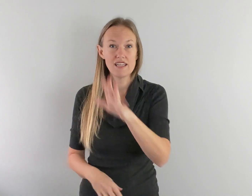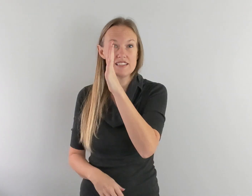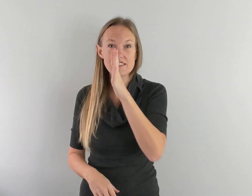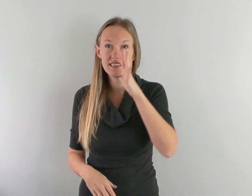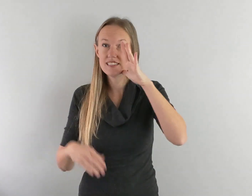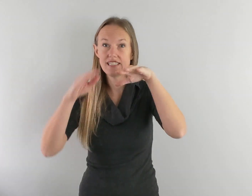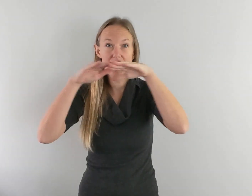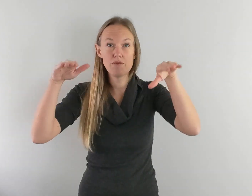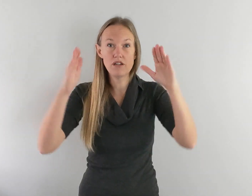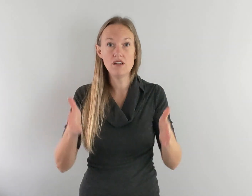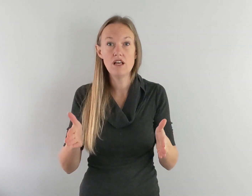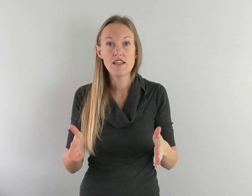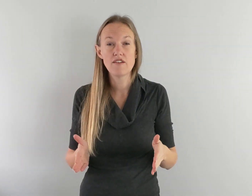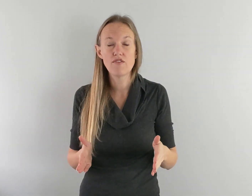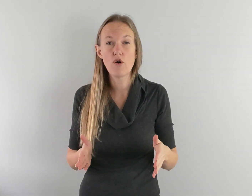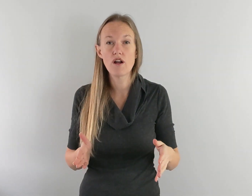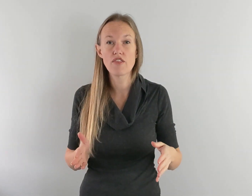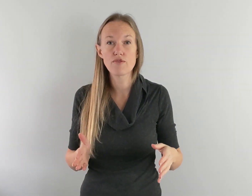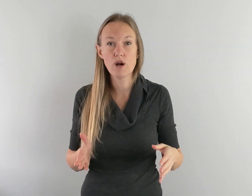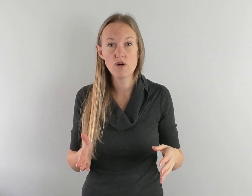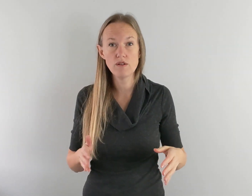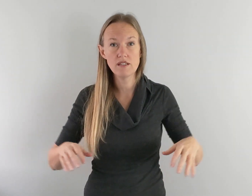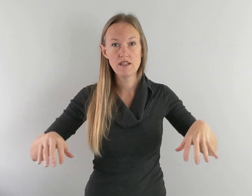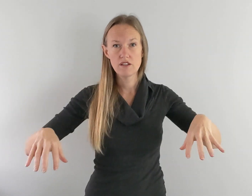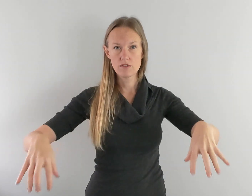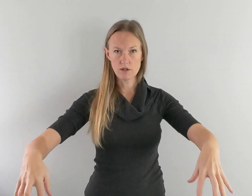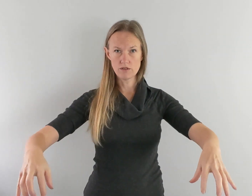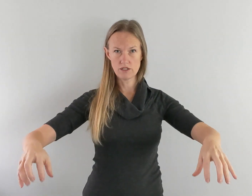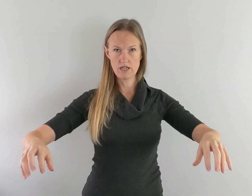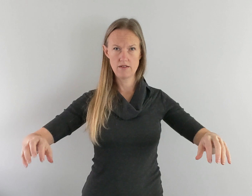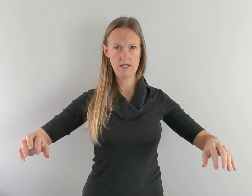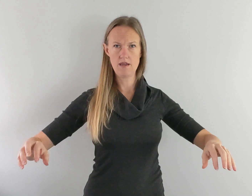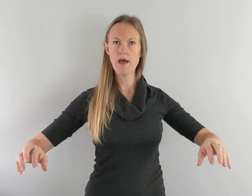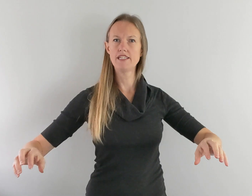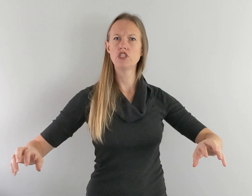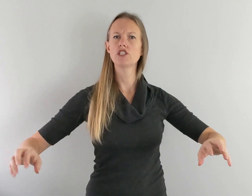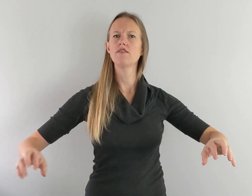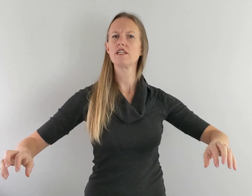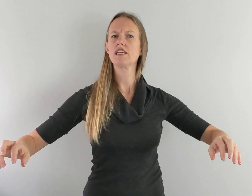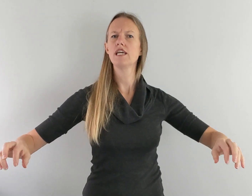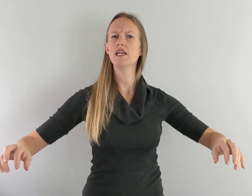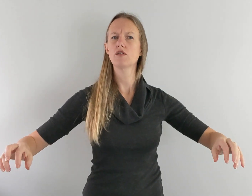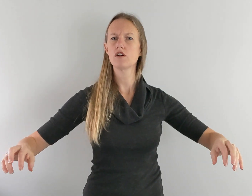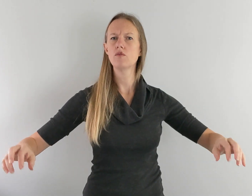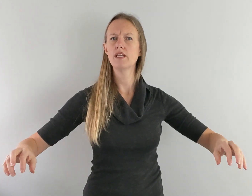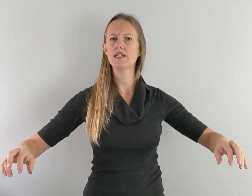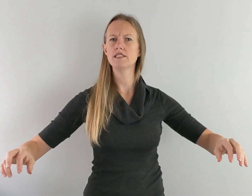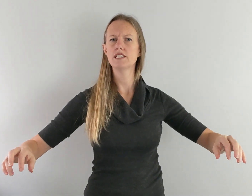okay? Stable. Then for a throne, you're kind of like, imagine yourself a king or a queen sitting